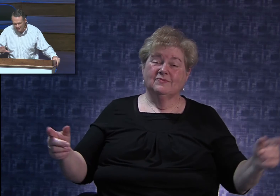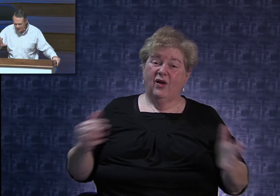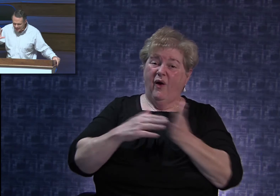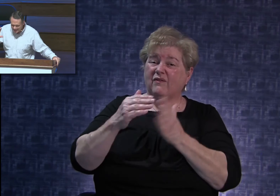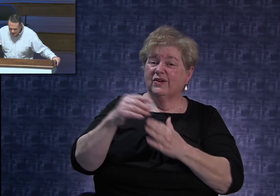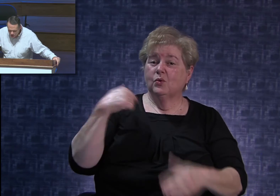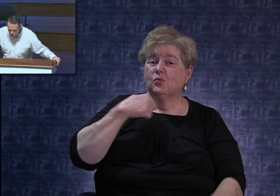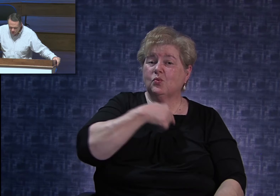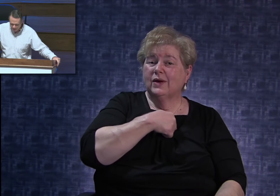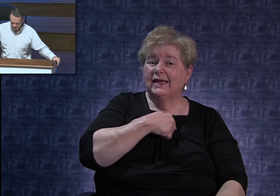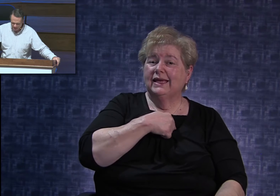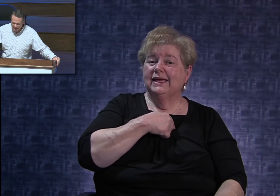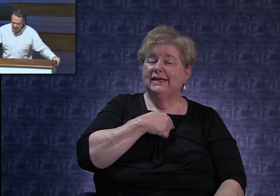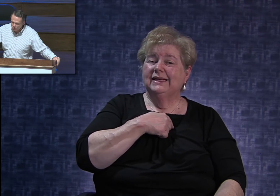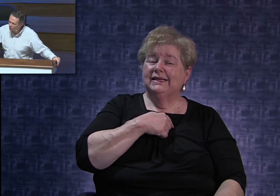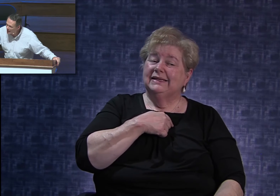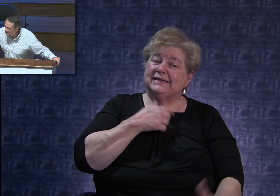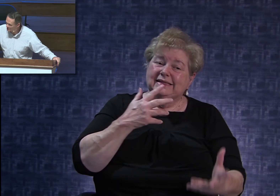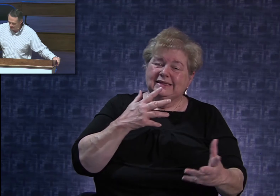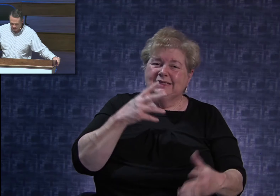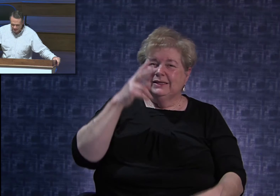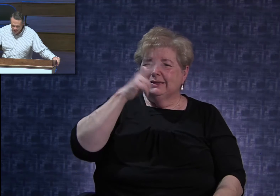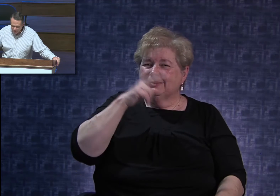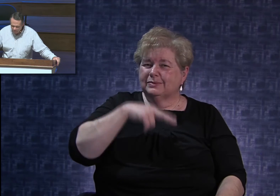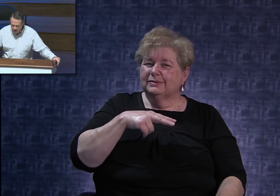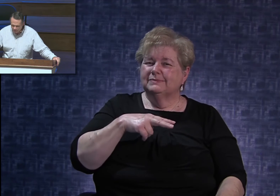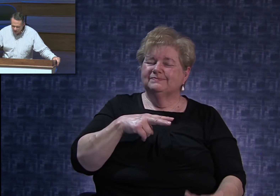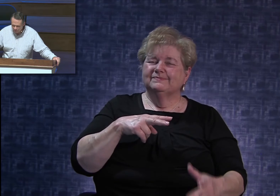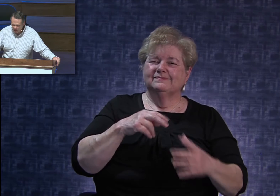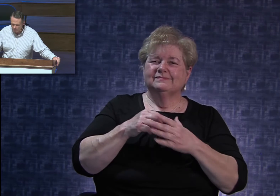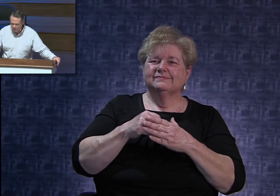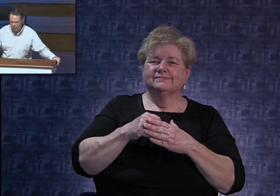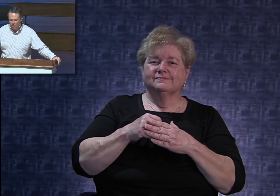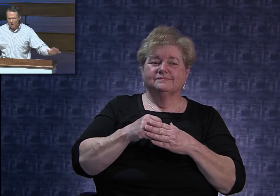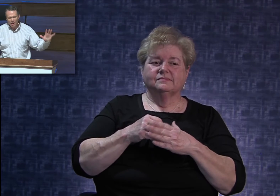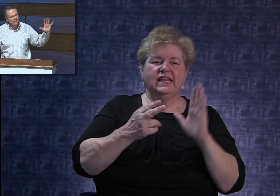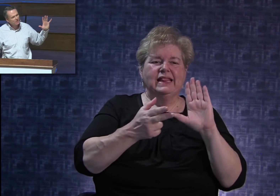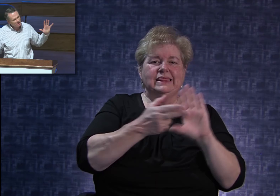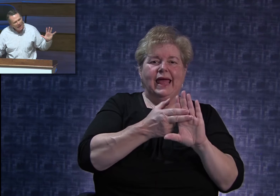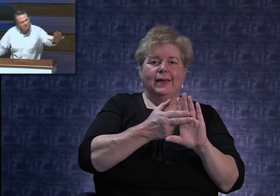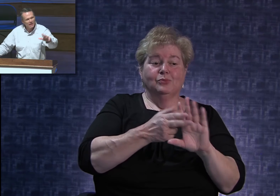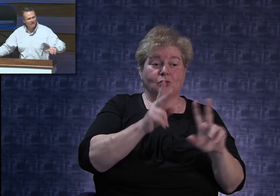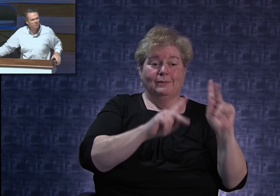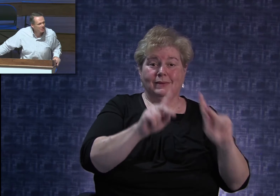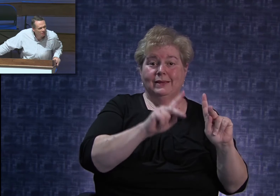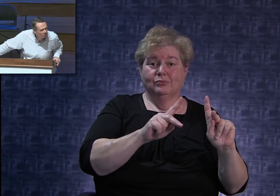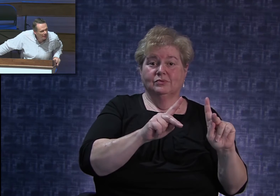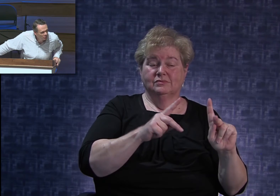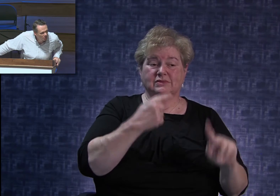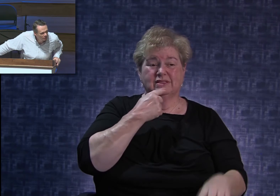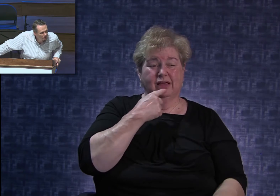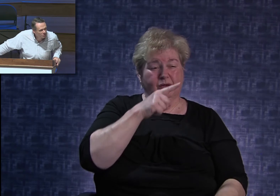often indiscriminately and recklessly vilify people by slapping these